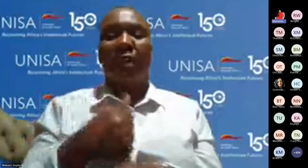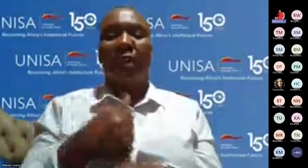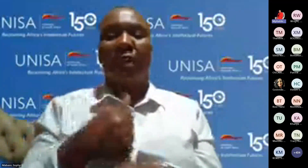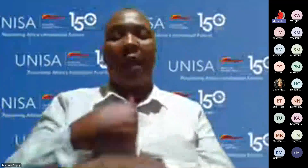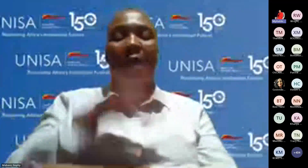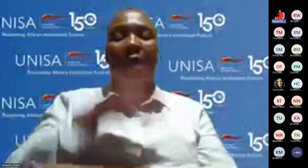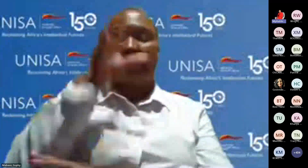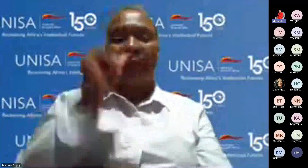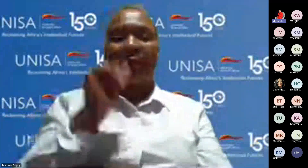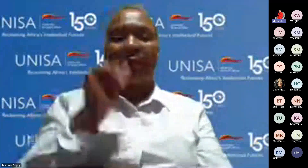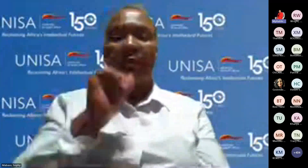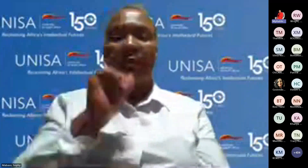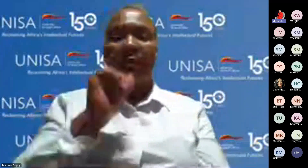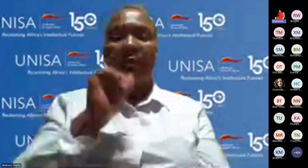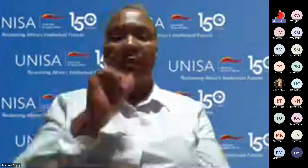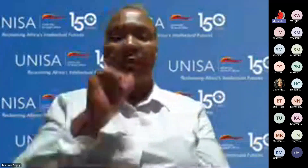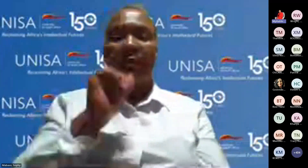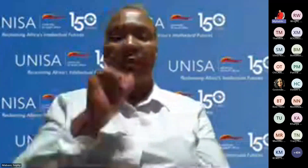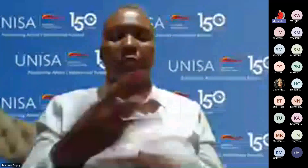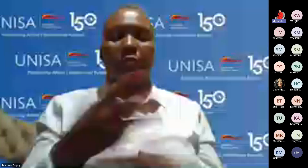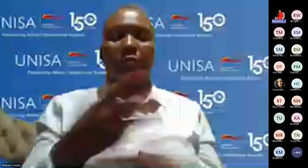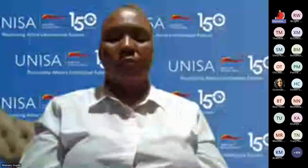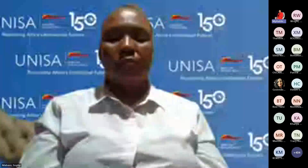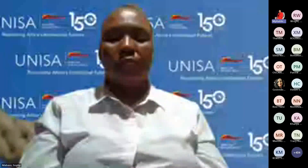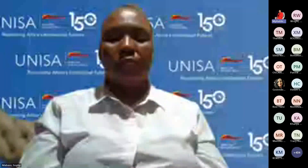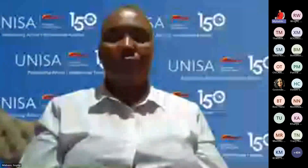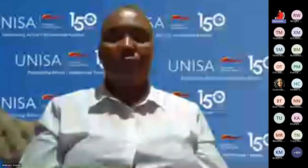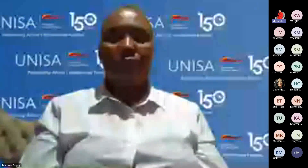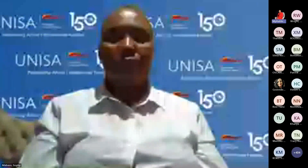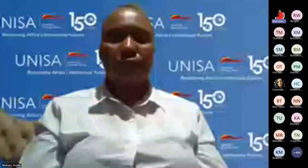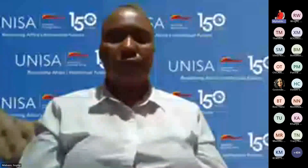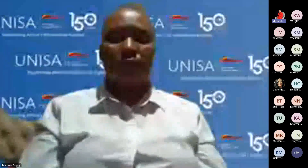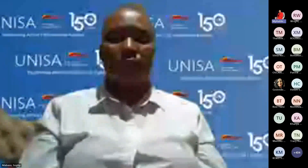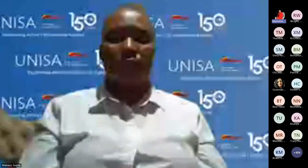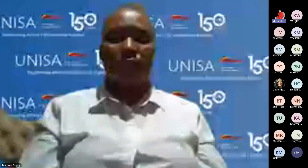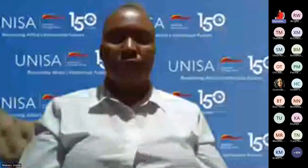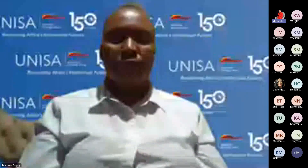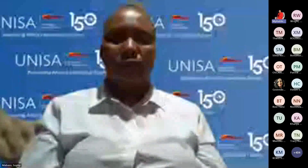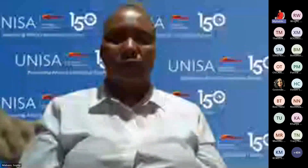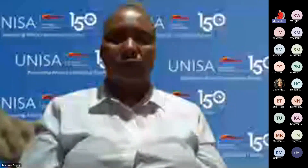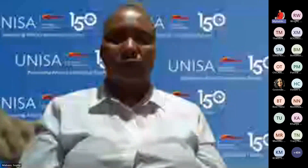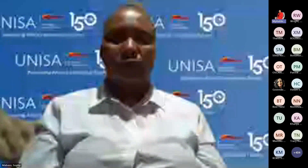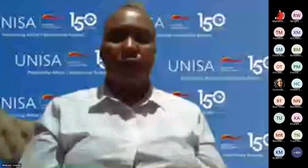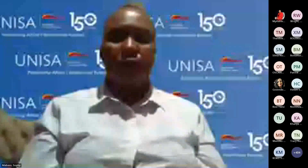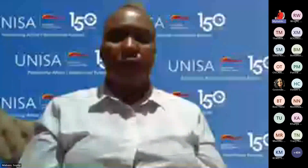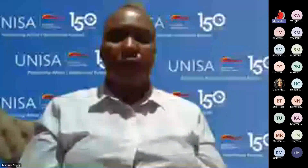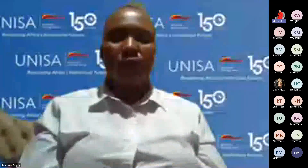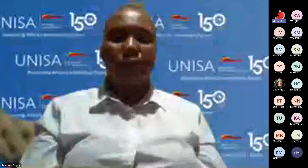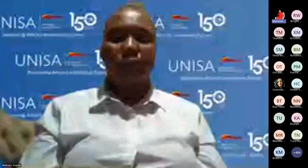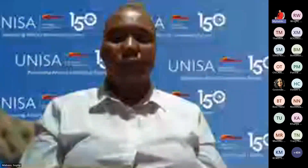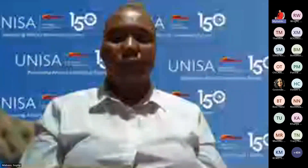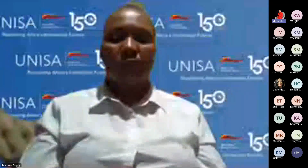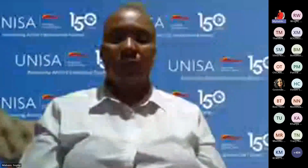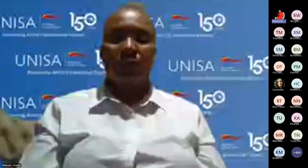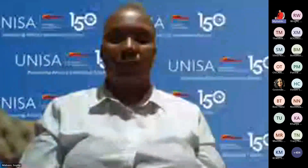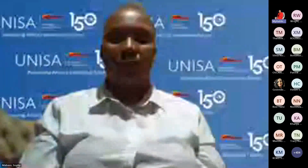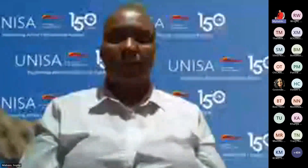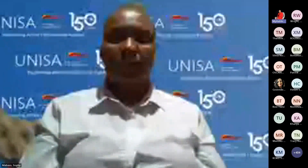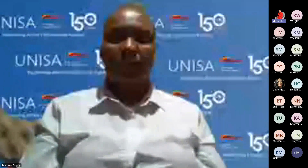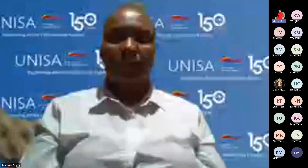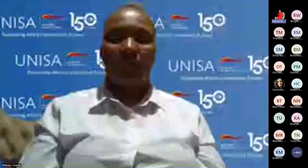you are in a hurry, you just want to scan quickly. Remember, sometimes when you scan, take your time